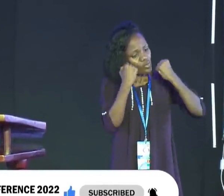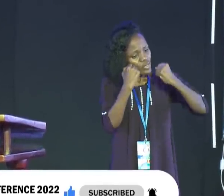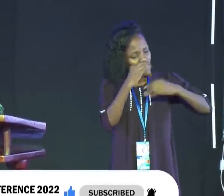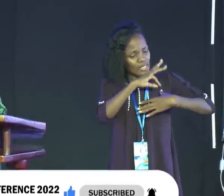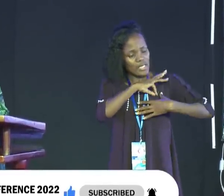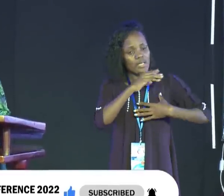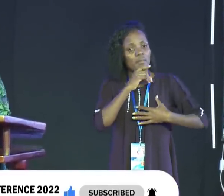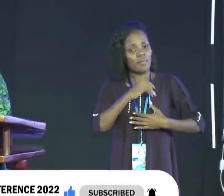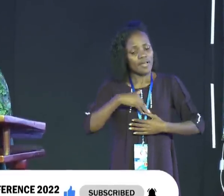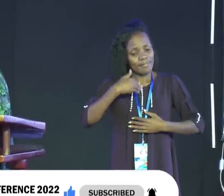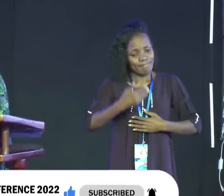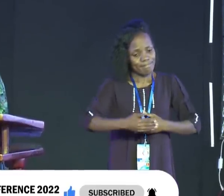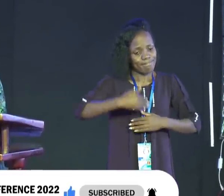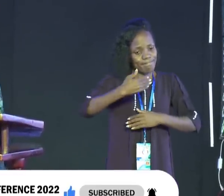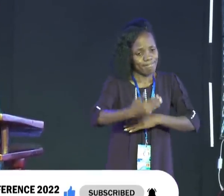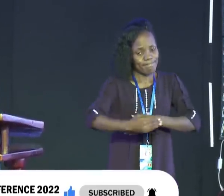inner man on a daily.